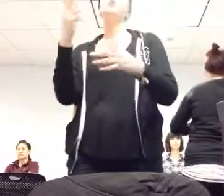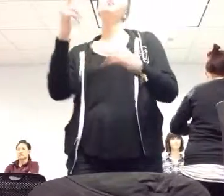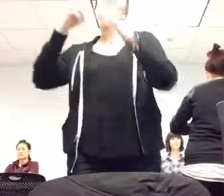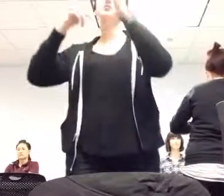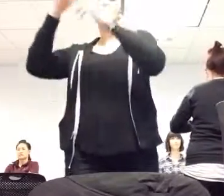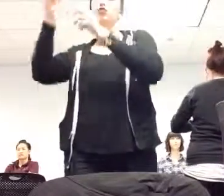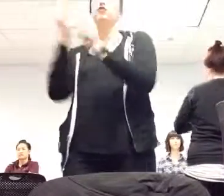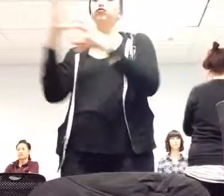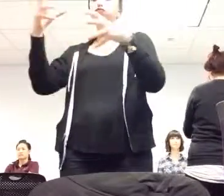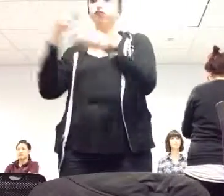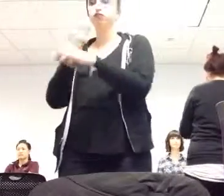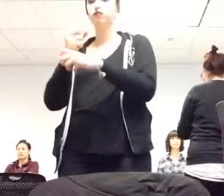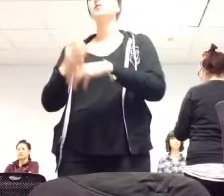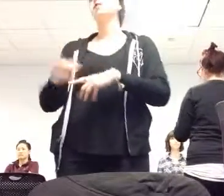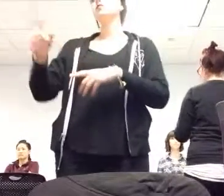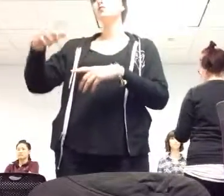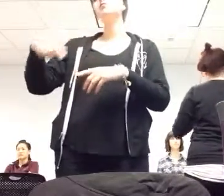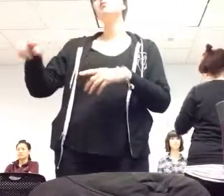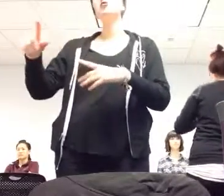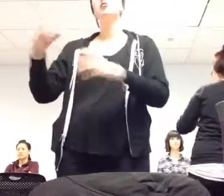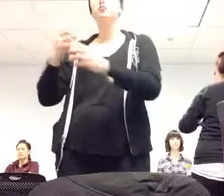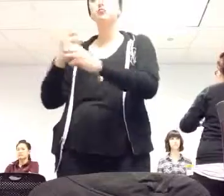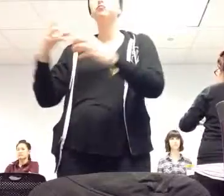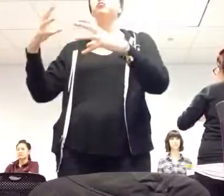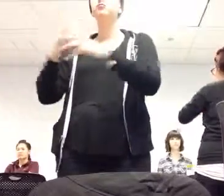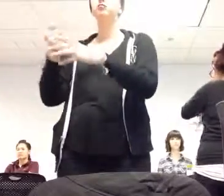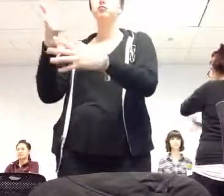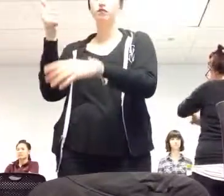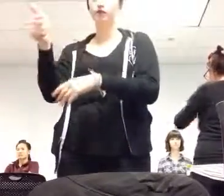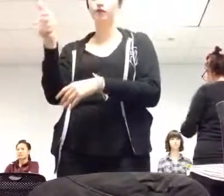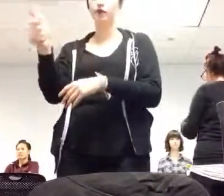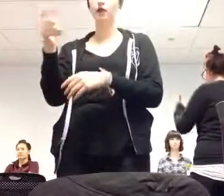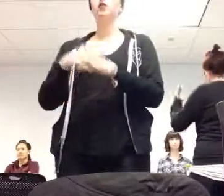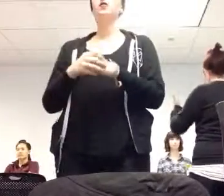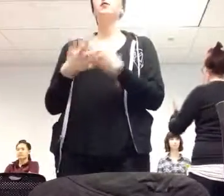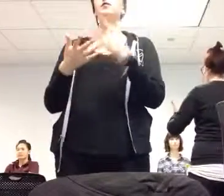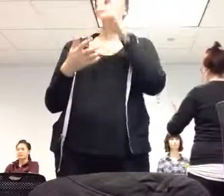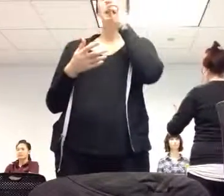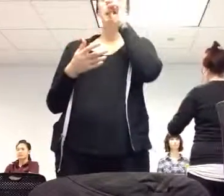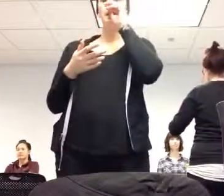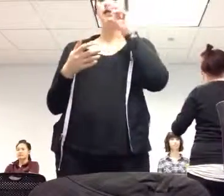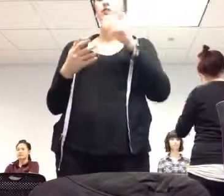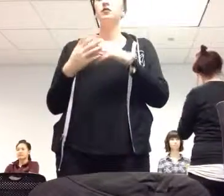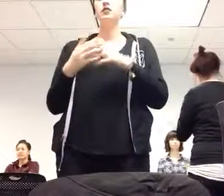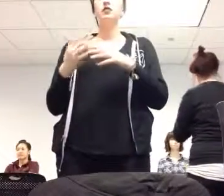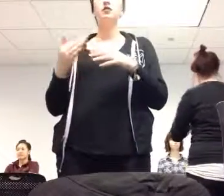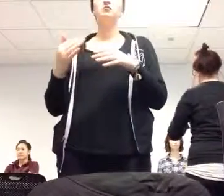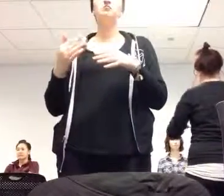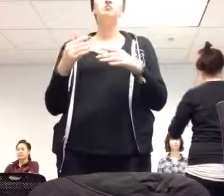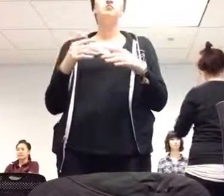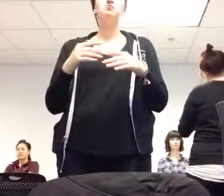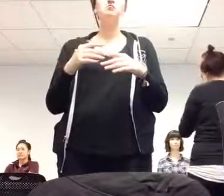would say, whether you blow up a bridge yourself to prevent the Germans from advancing, or they blow it up. The point is the bridge is